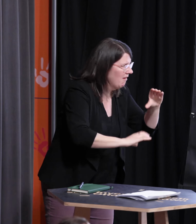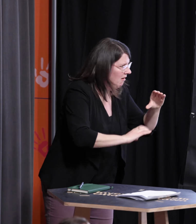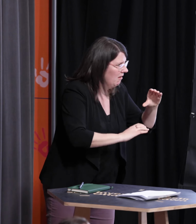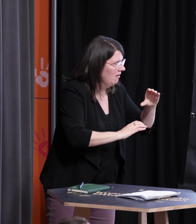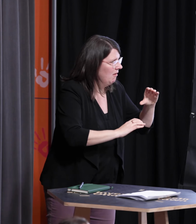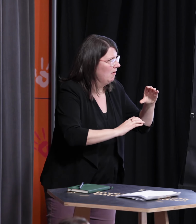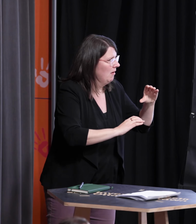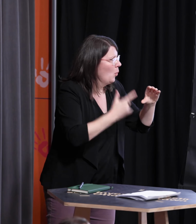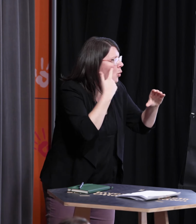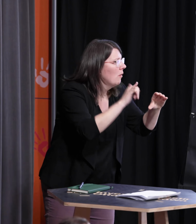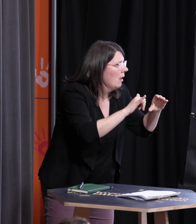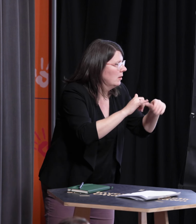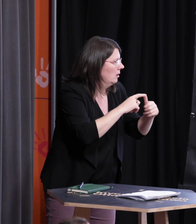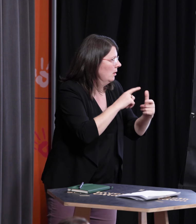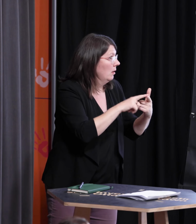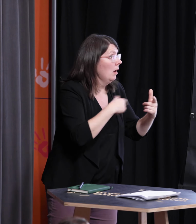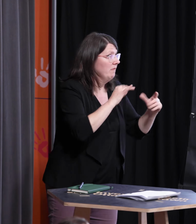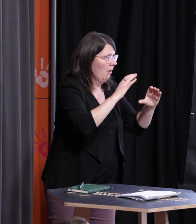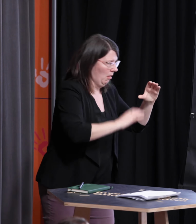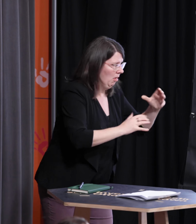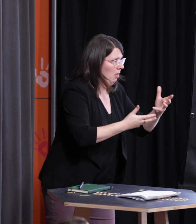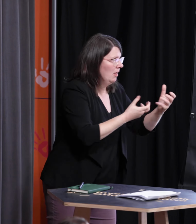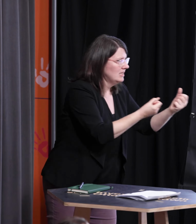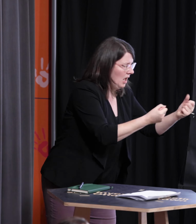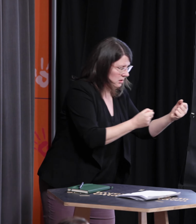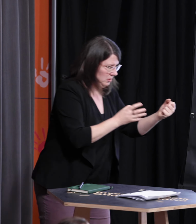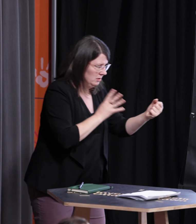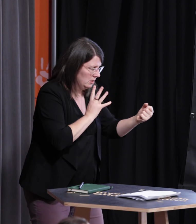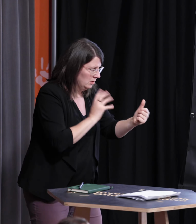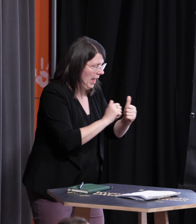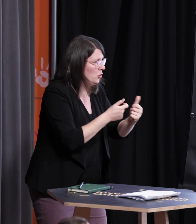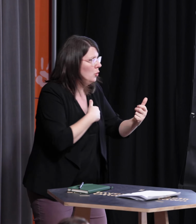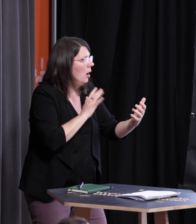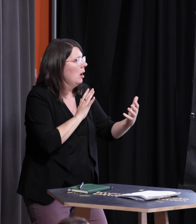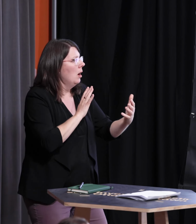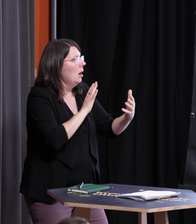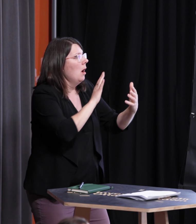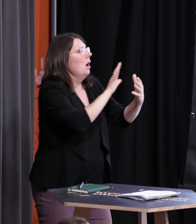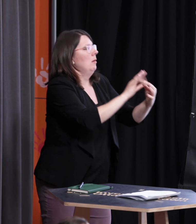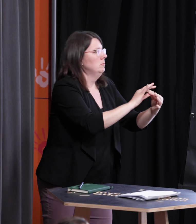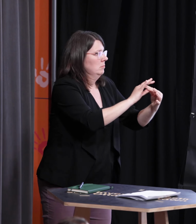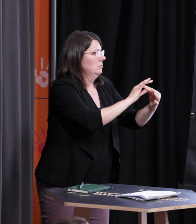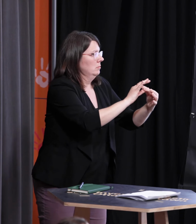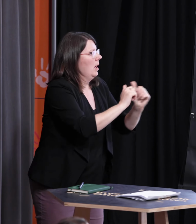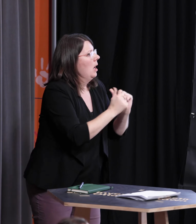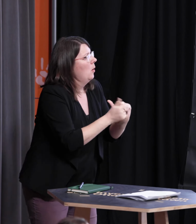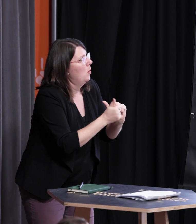And then how do you bridge that gap between with that?